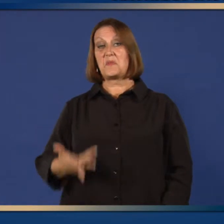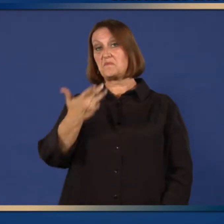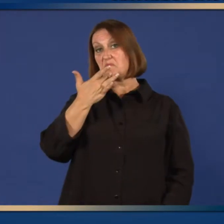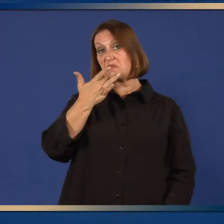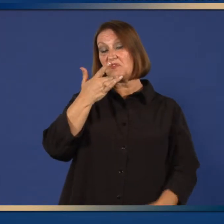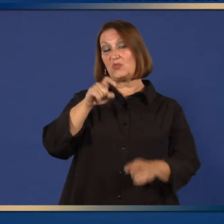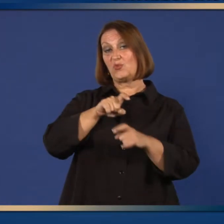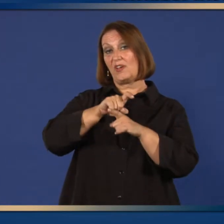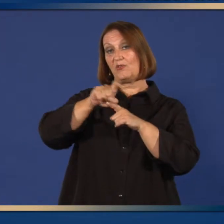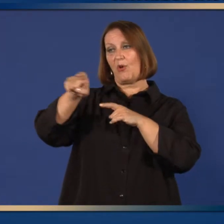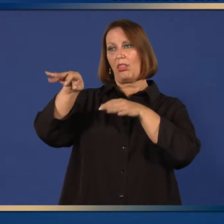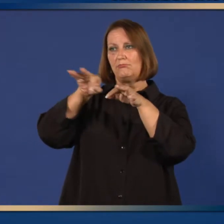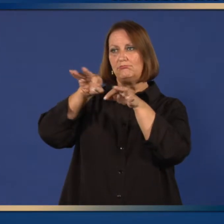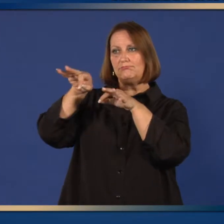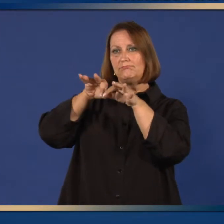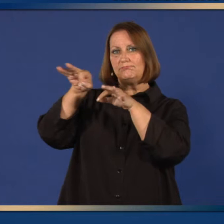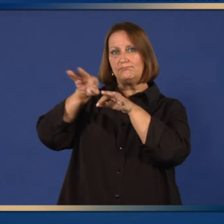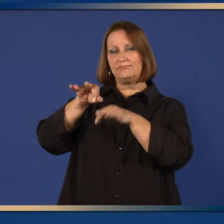www.vaers.hhs.gov